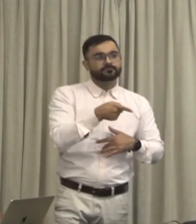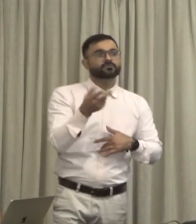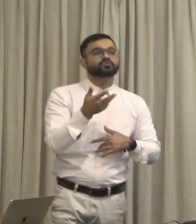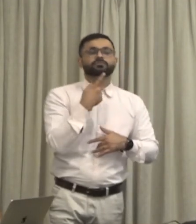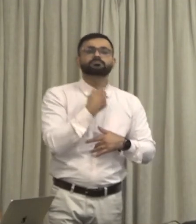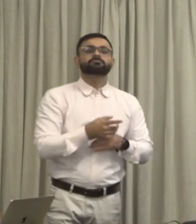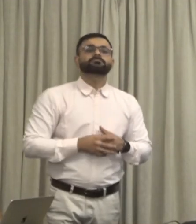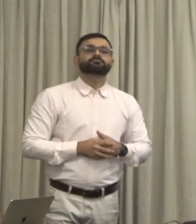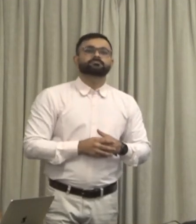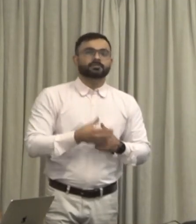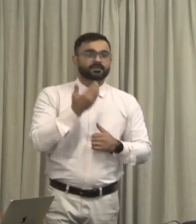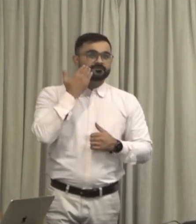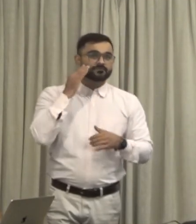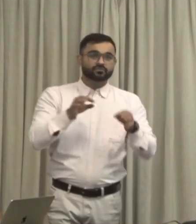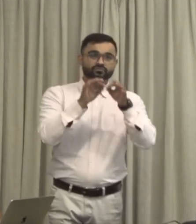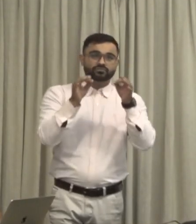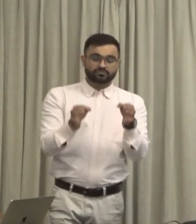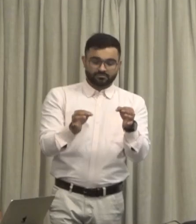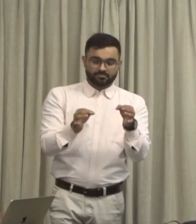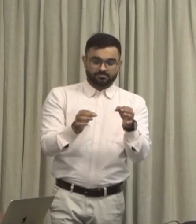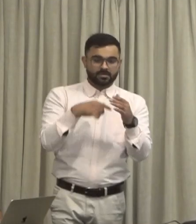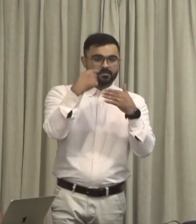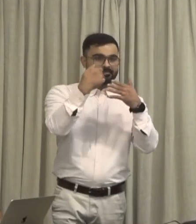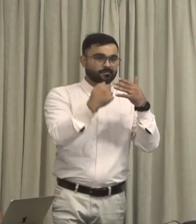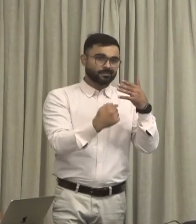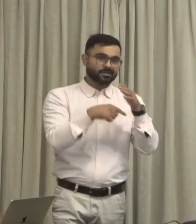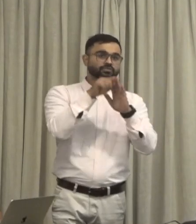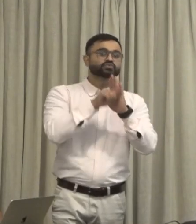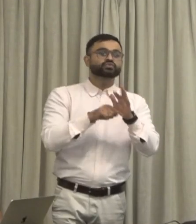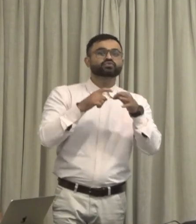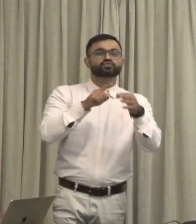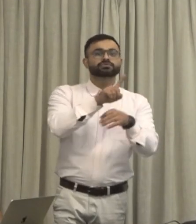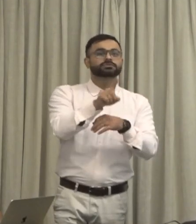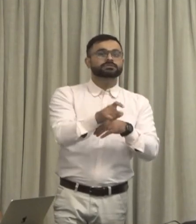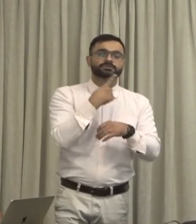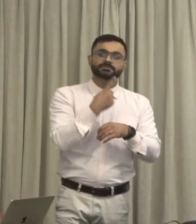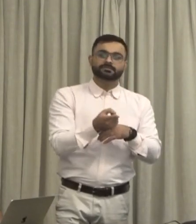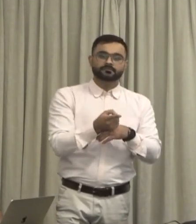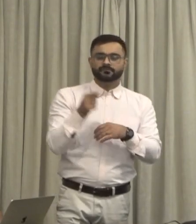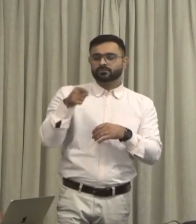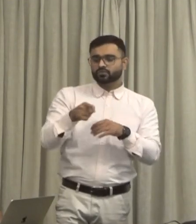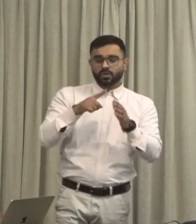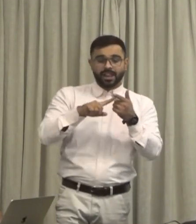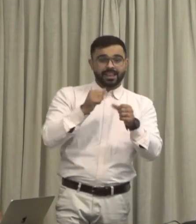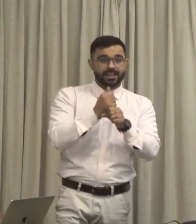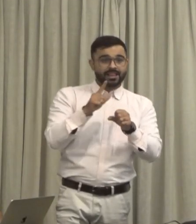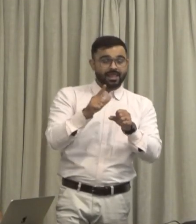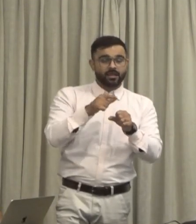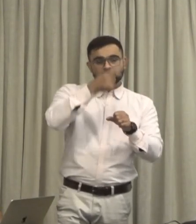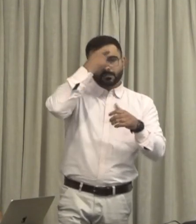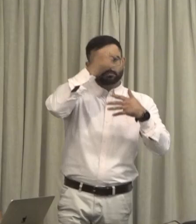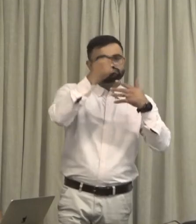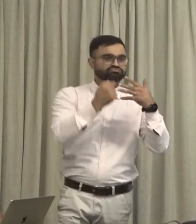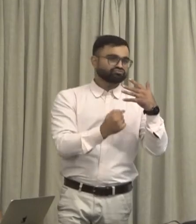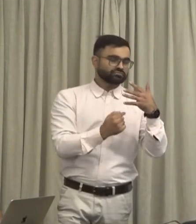So when we framed this guidelines, the question always came as to what is the legality of these